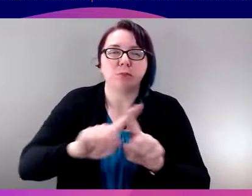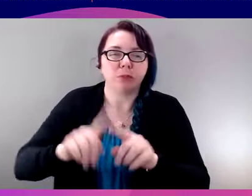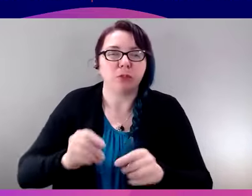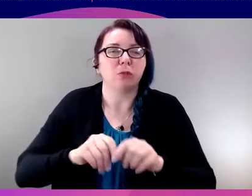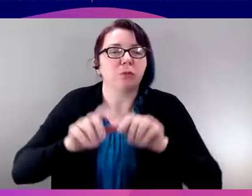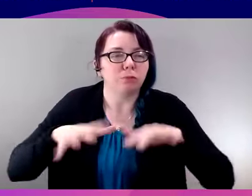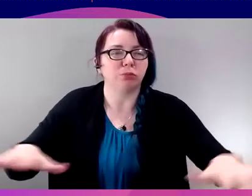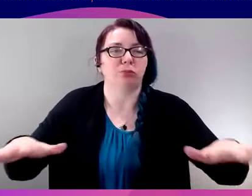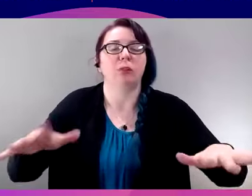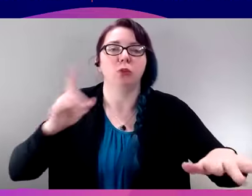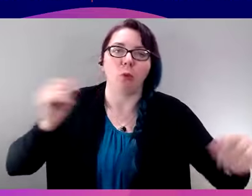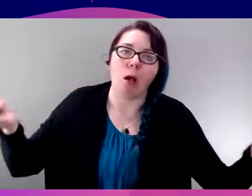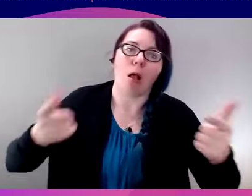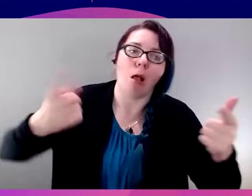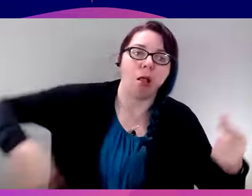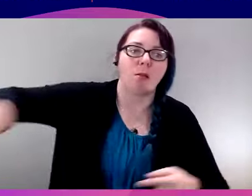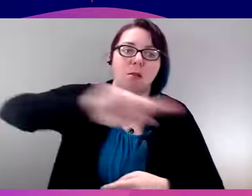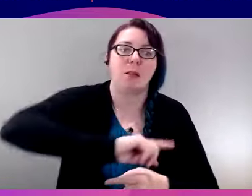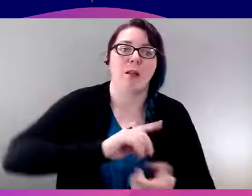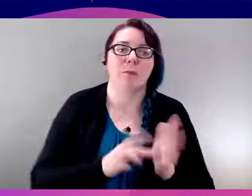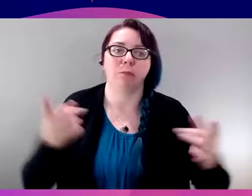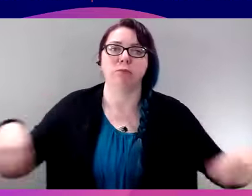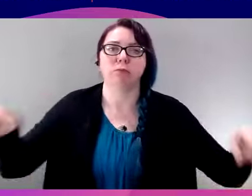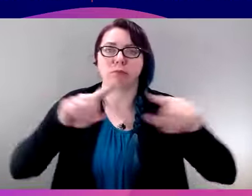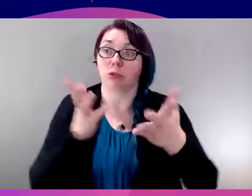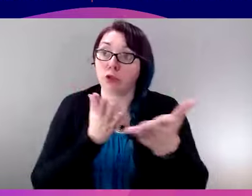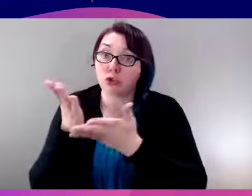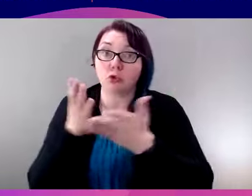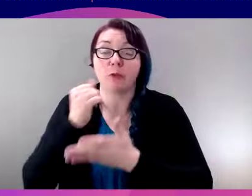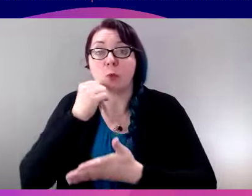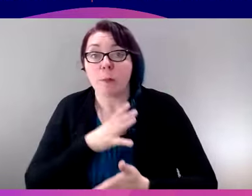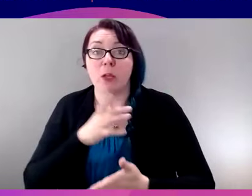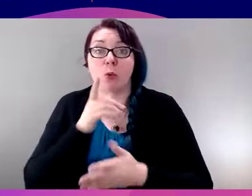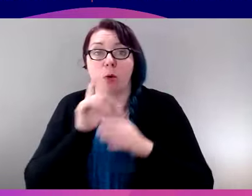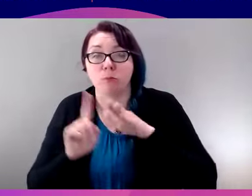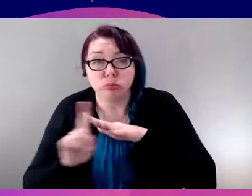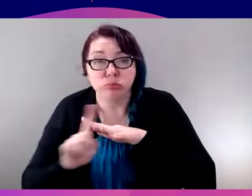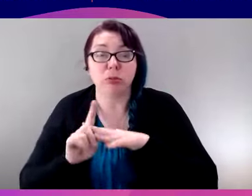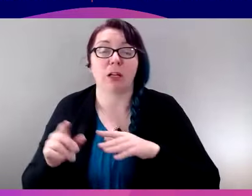to survivors experiencing gender-based violence, specifically through an online learning center